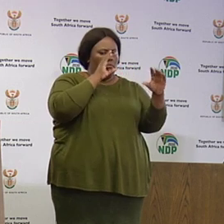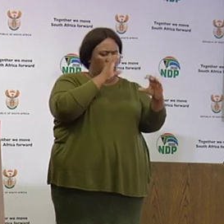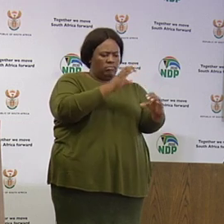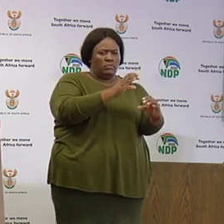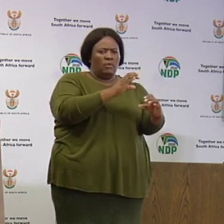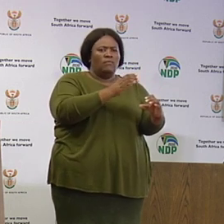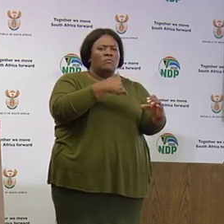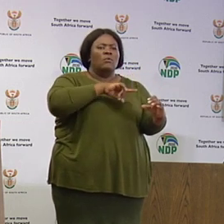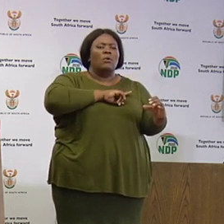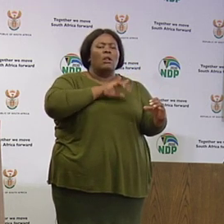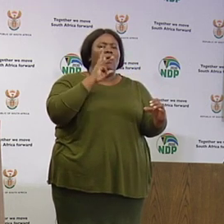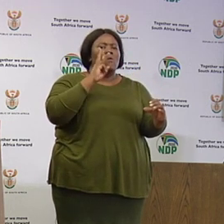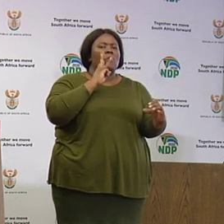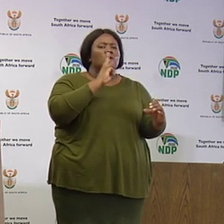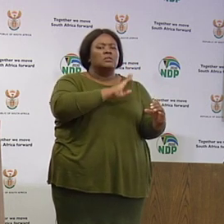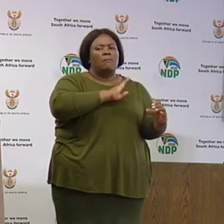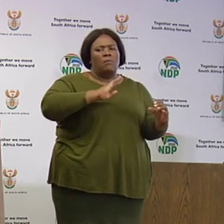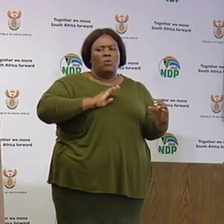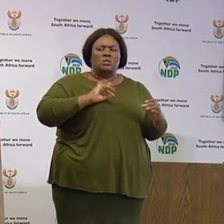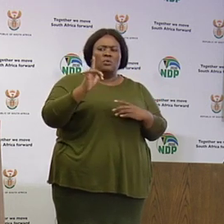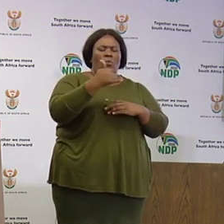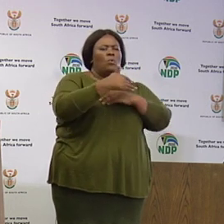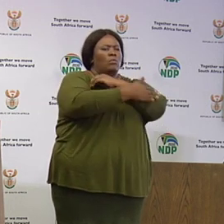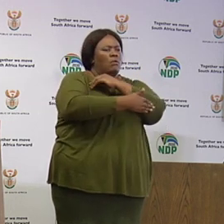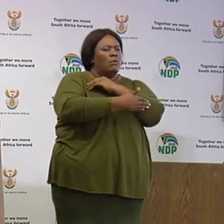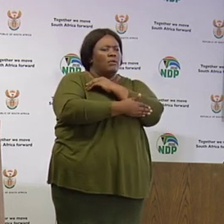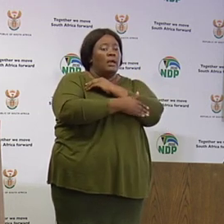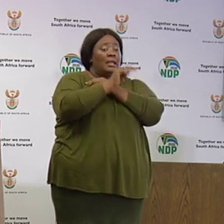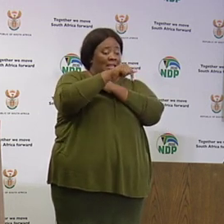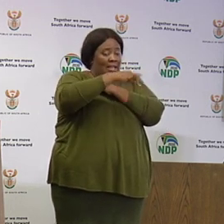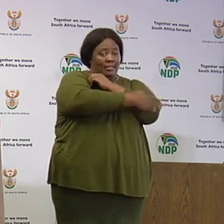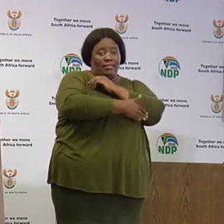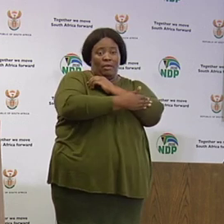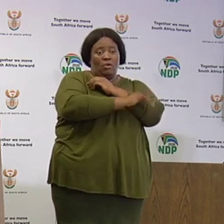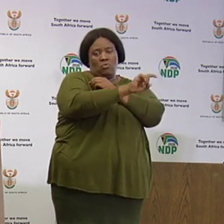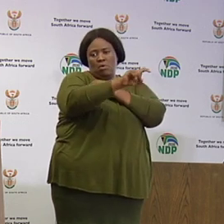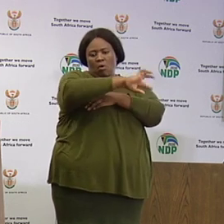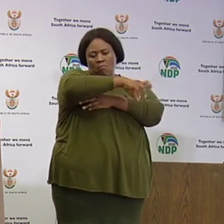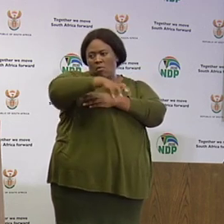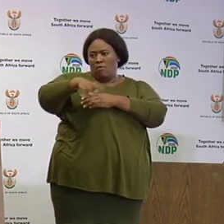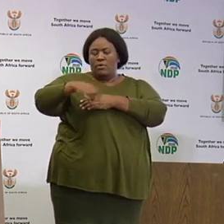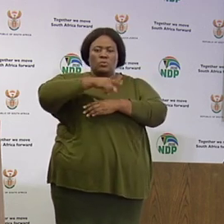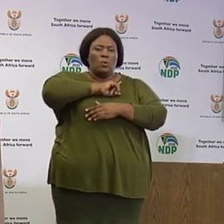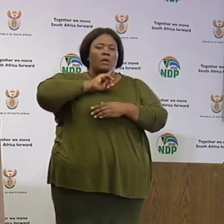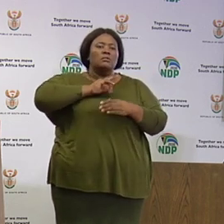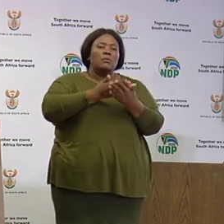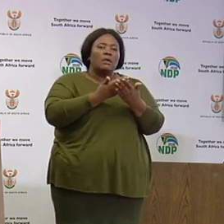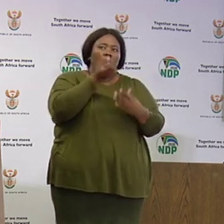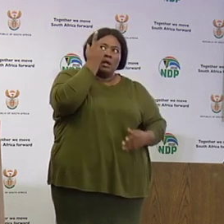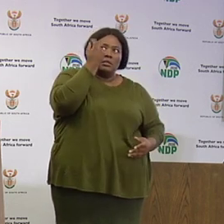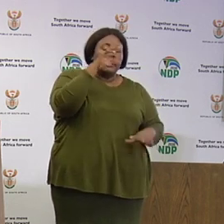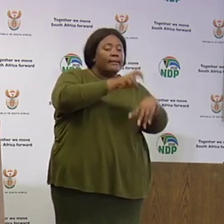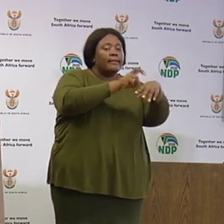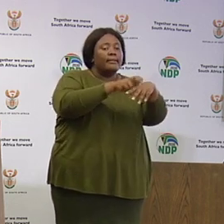water boards across the country in every province and talk to them on a regular basis so that we understand what the needs